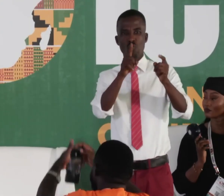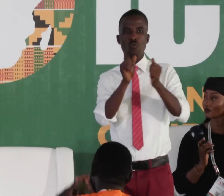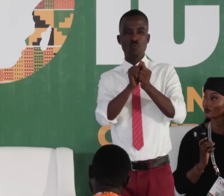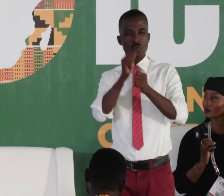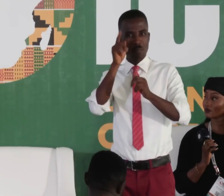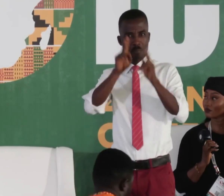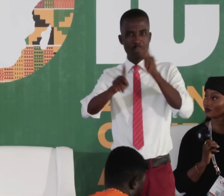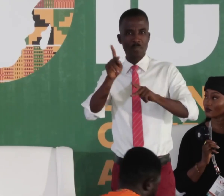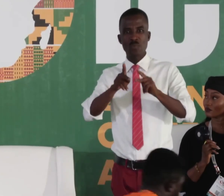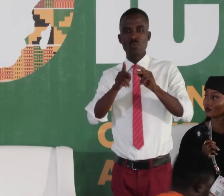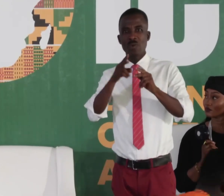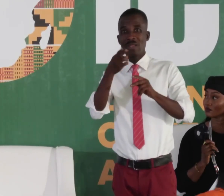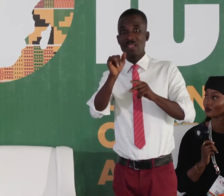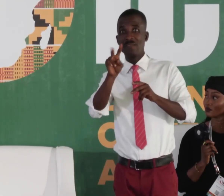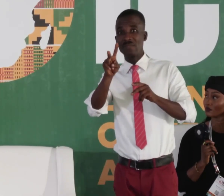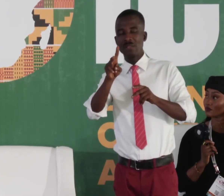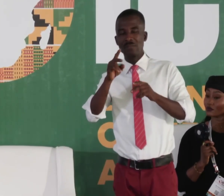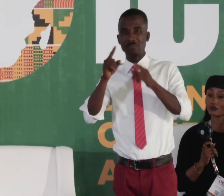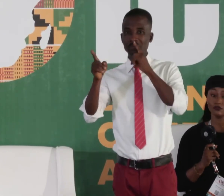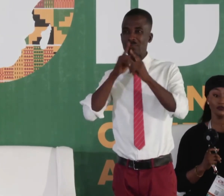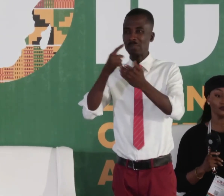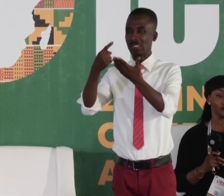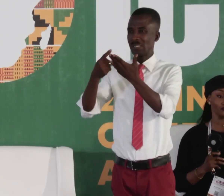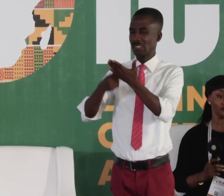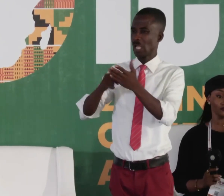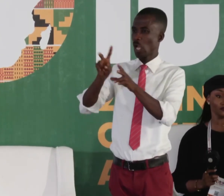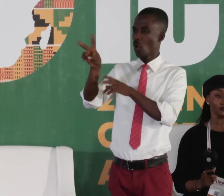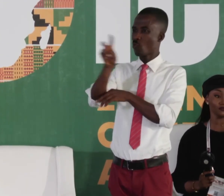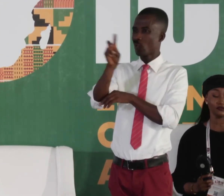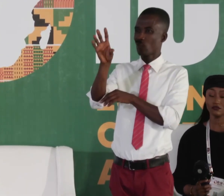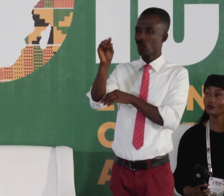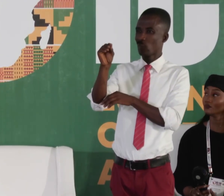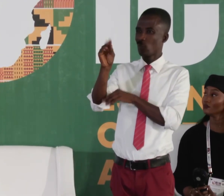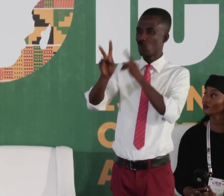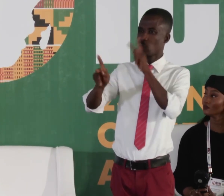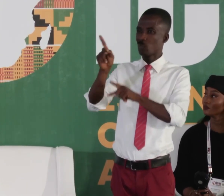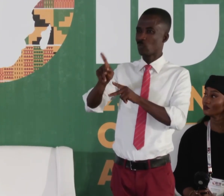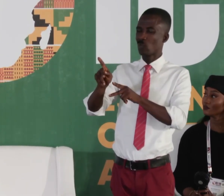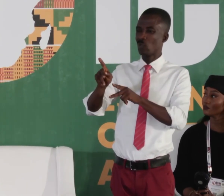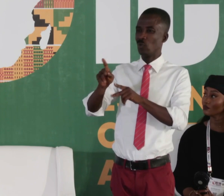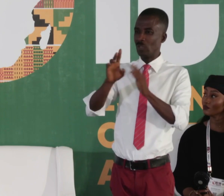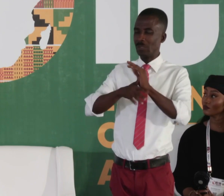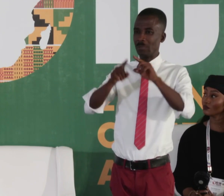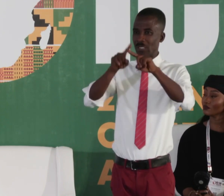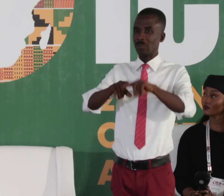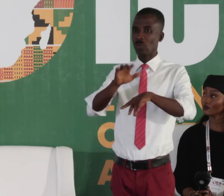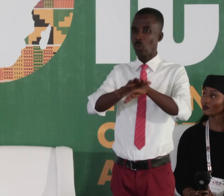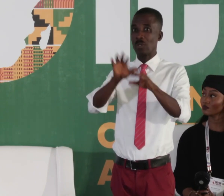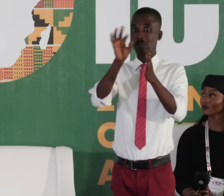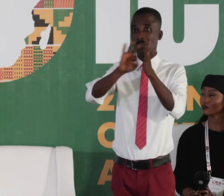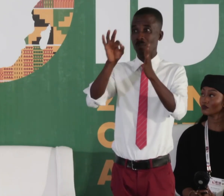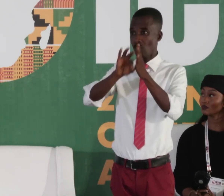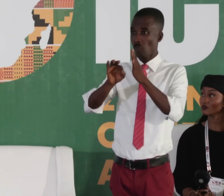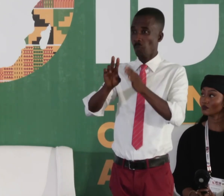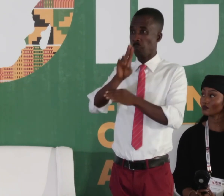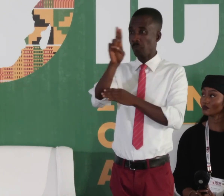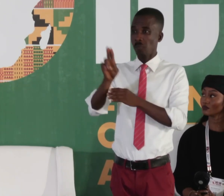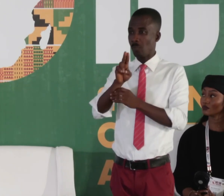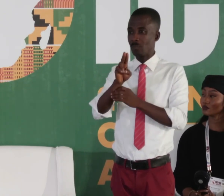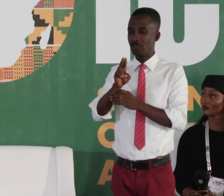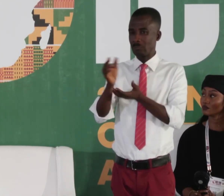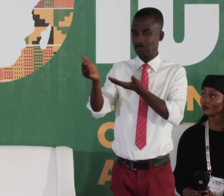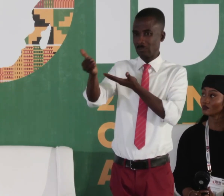we randomly talked to 250 respondents based on a sample set calculation. Using a